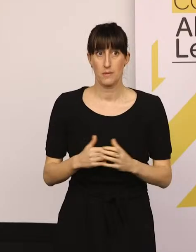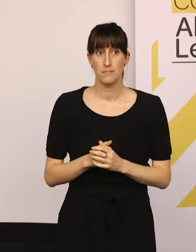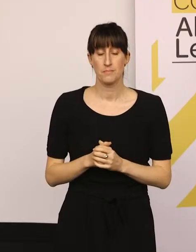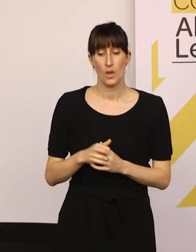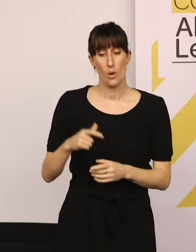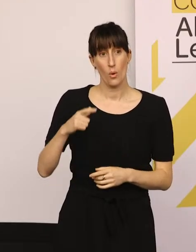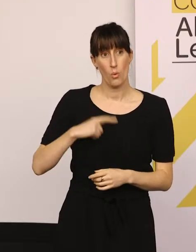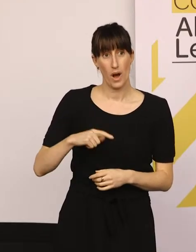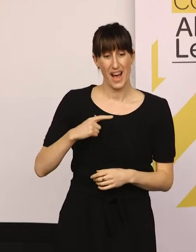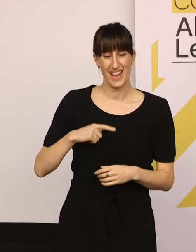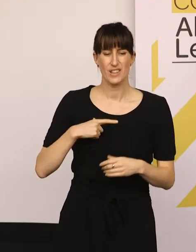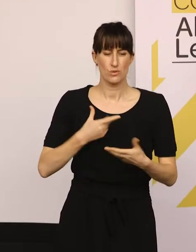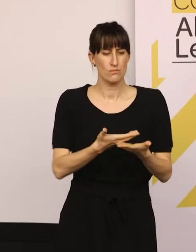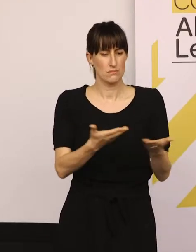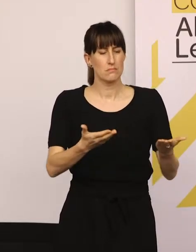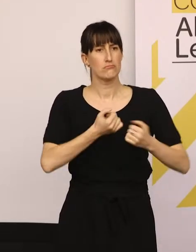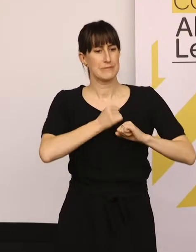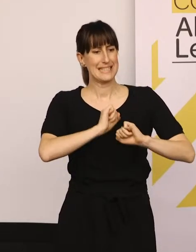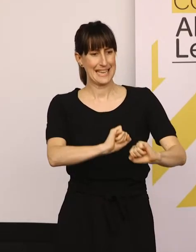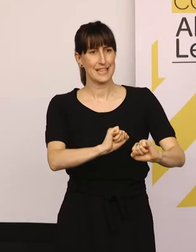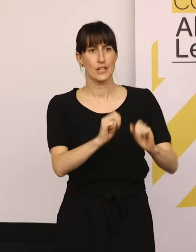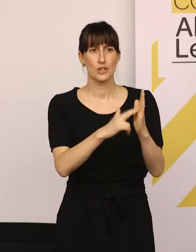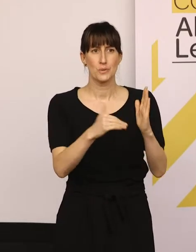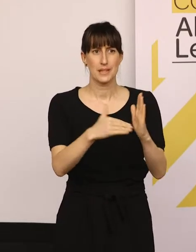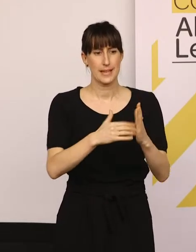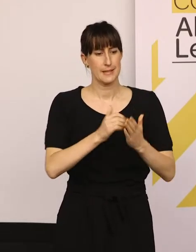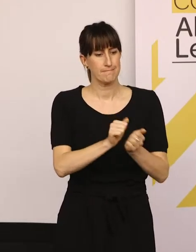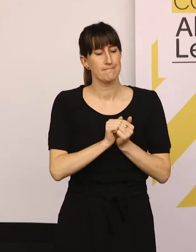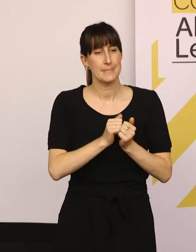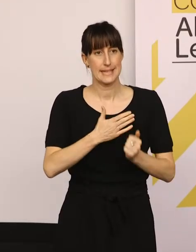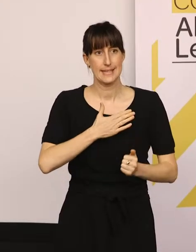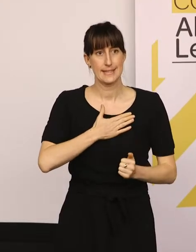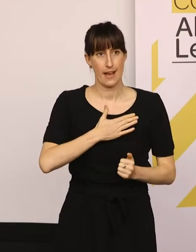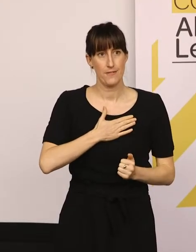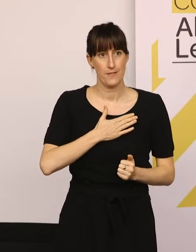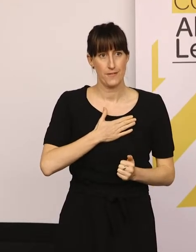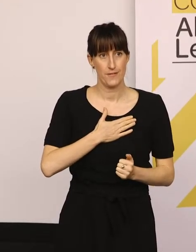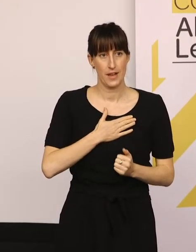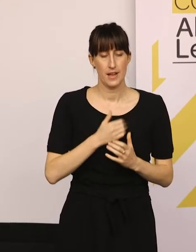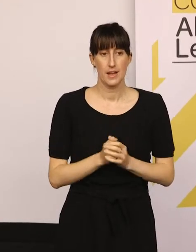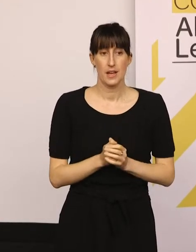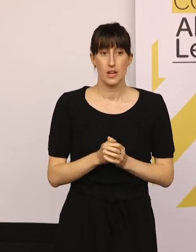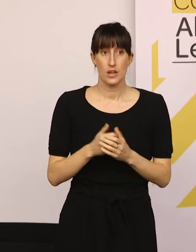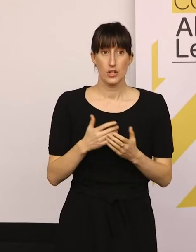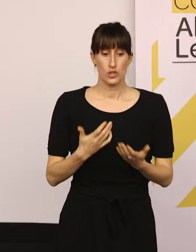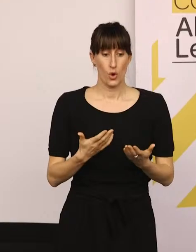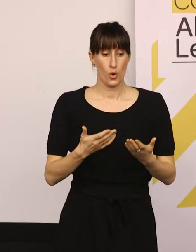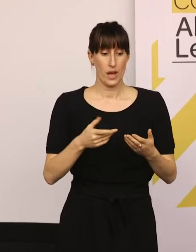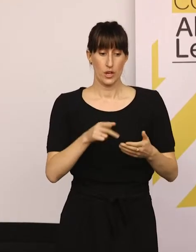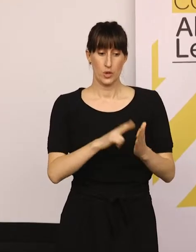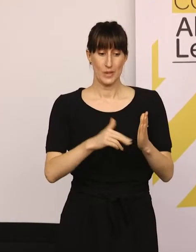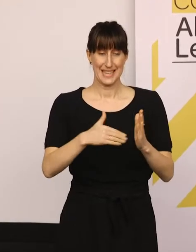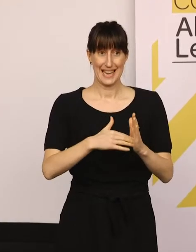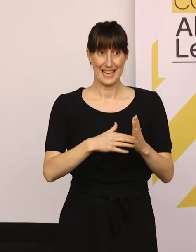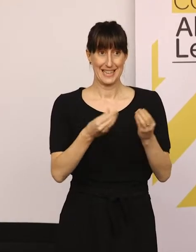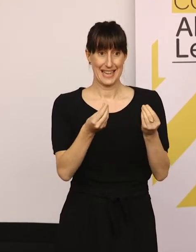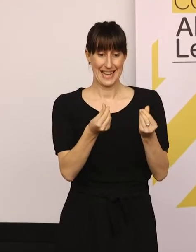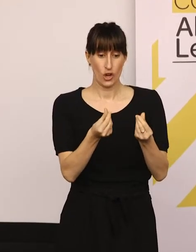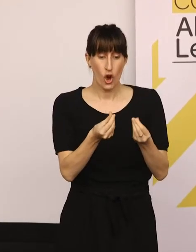course, to keep all New Zealanders safe from COVID-19 as we fully open up our domestic